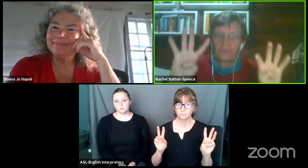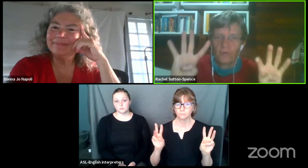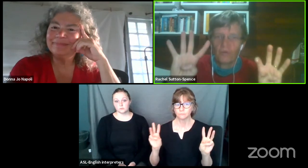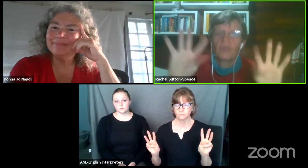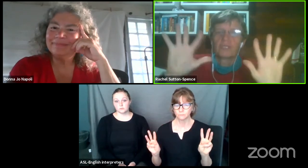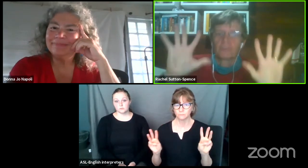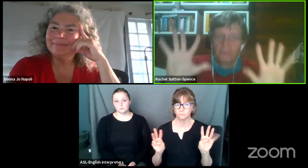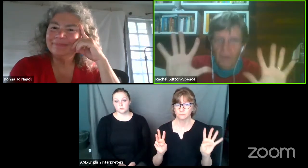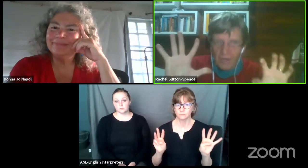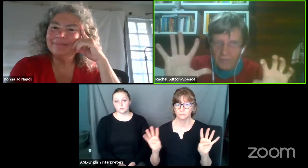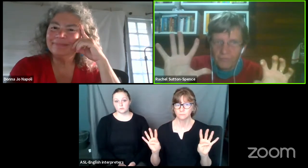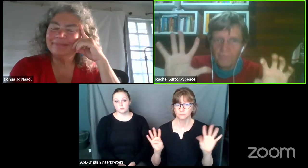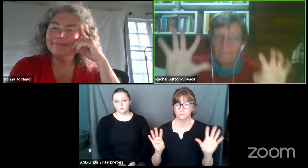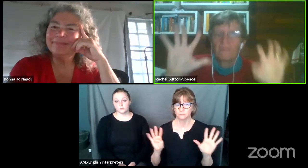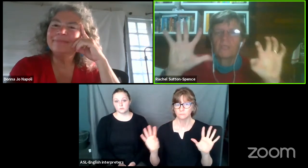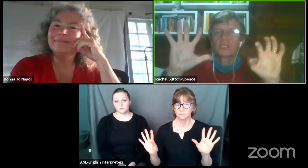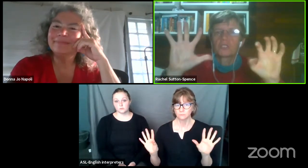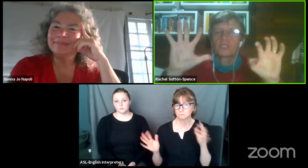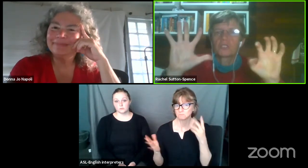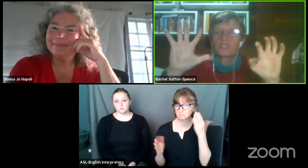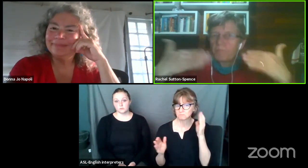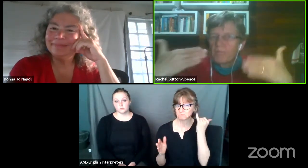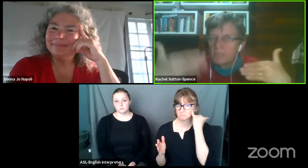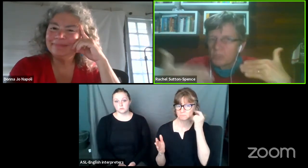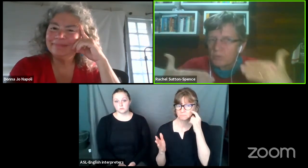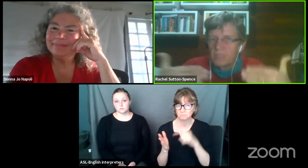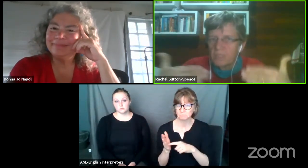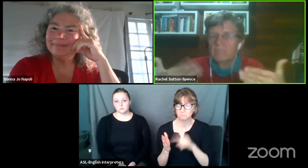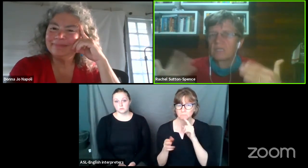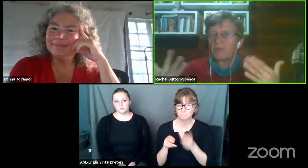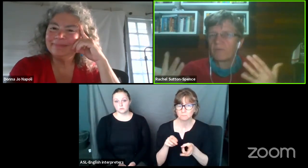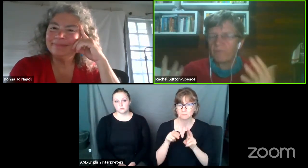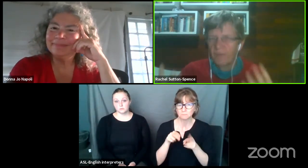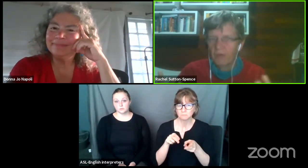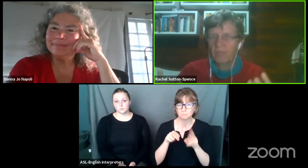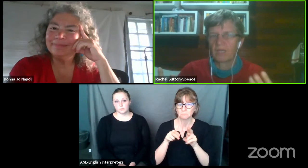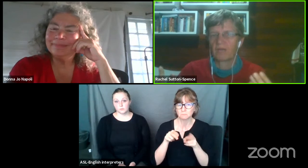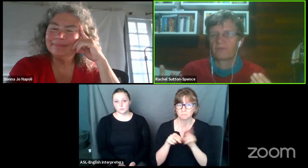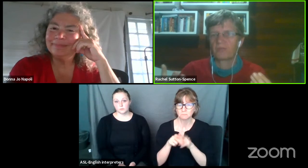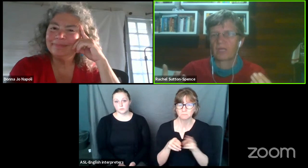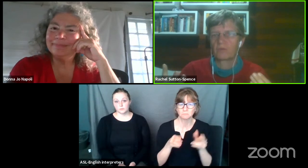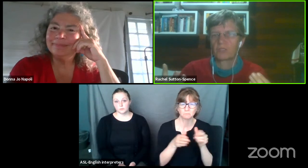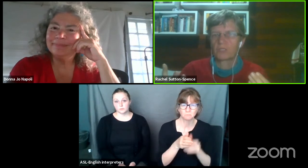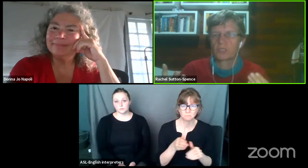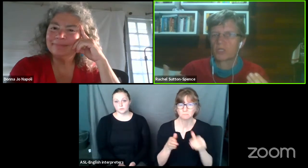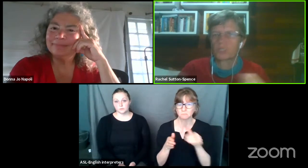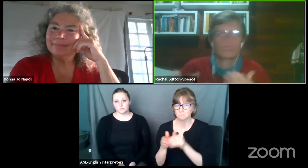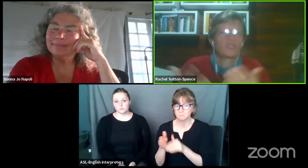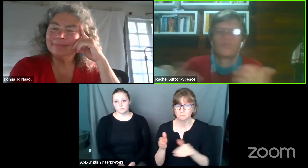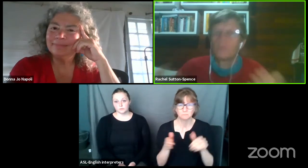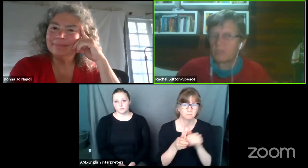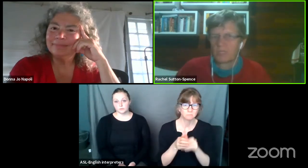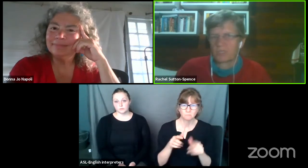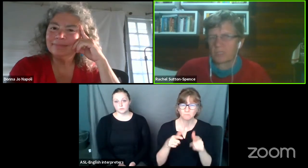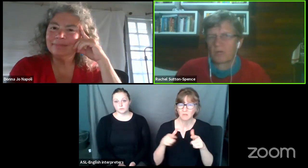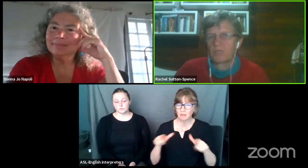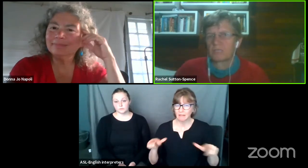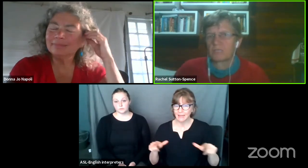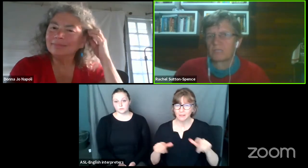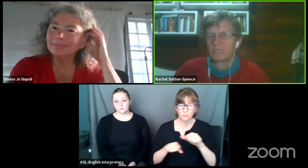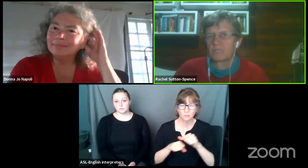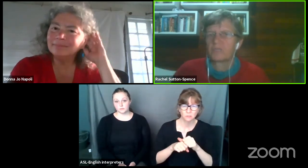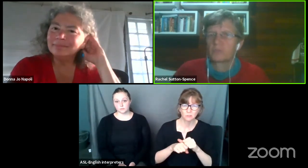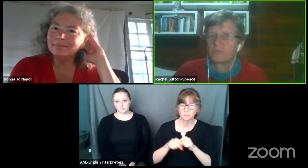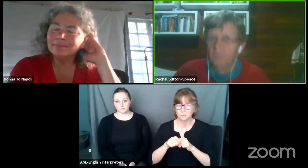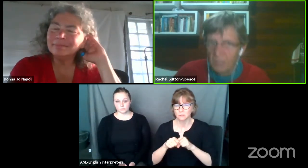to 4 to 5. So she builds all these things up with a very careful language construction that you wouldn't necessarily